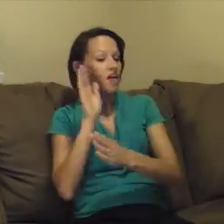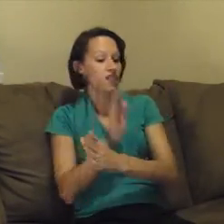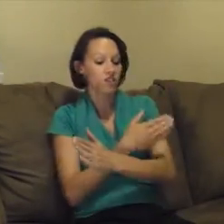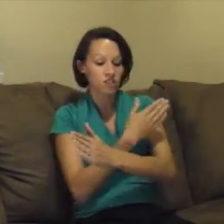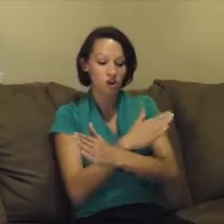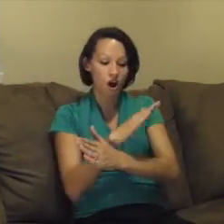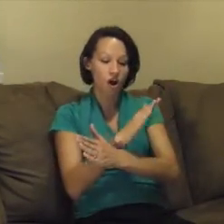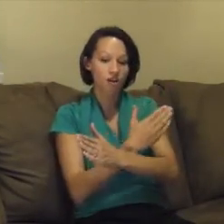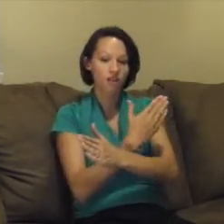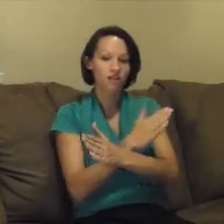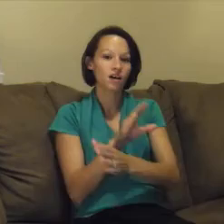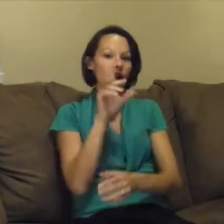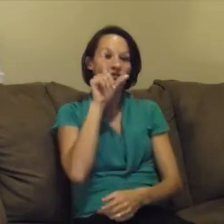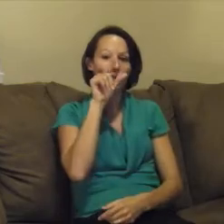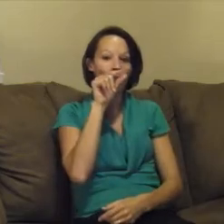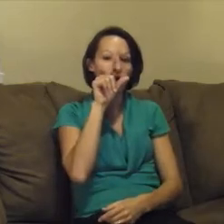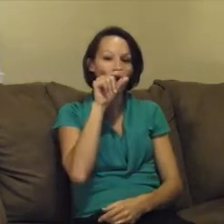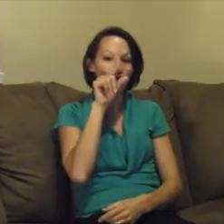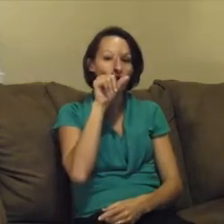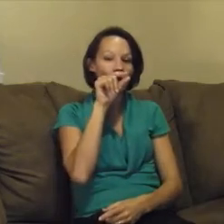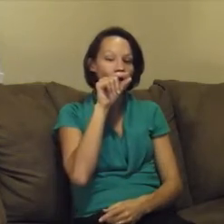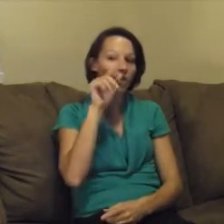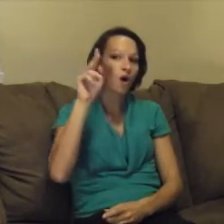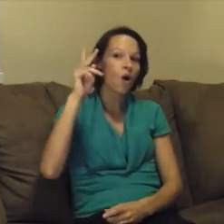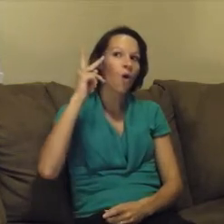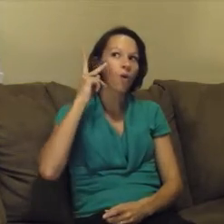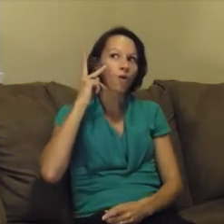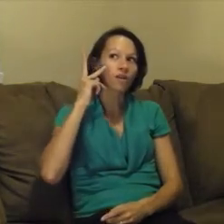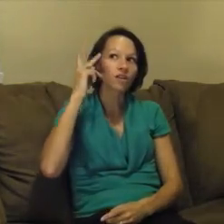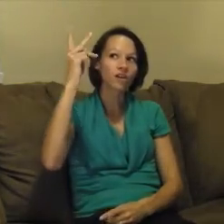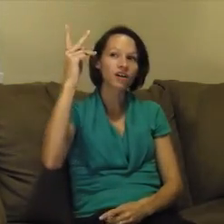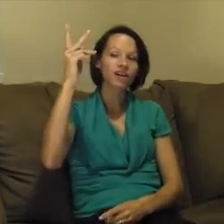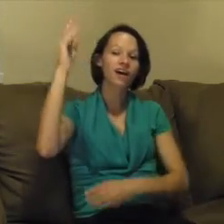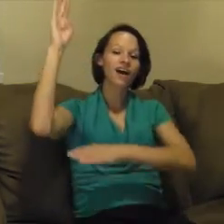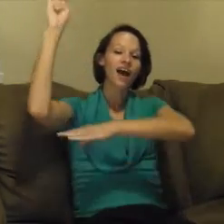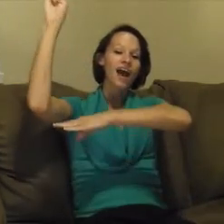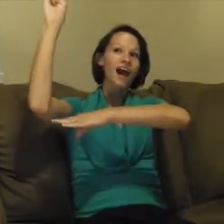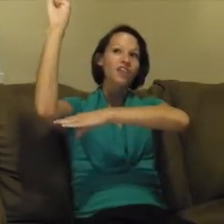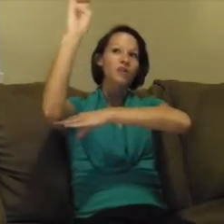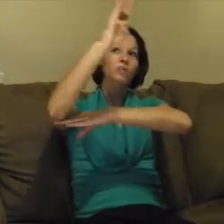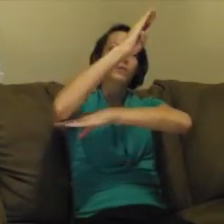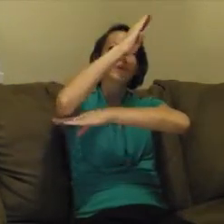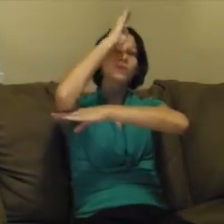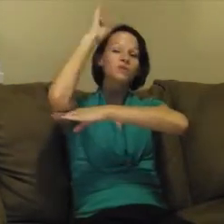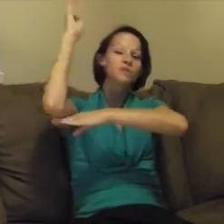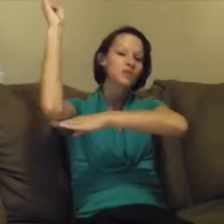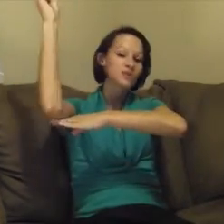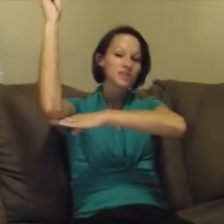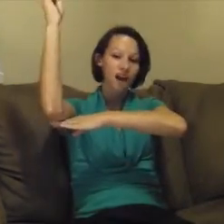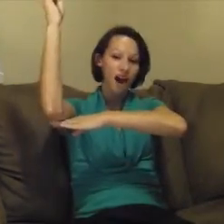the song of a bird or look at the blue, blue sky.